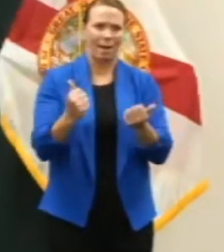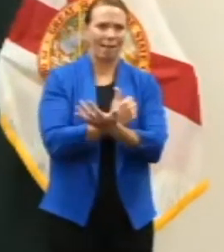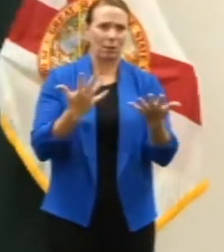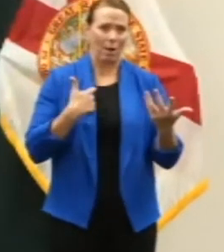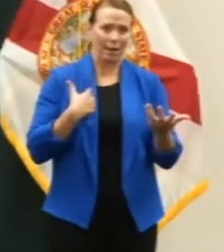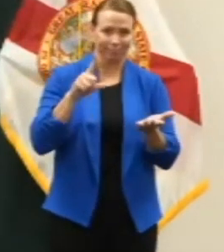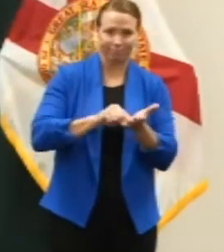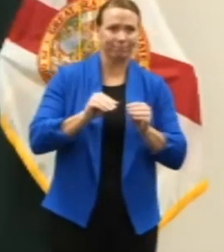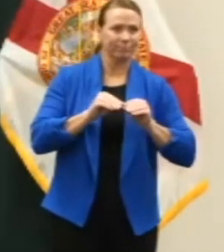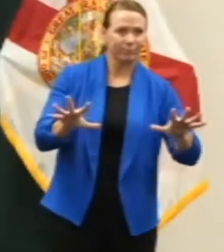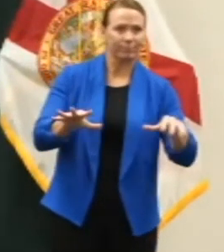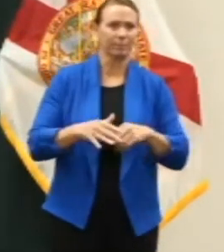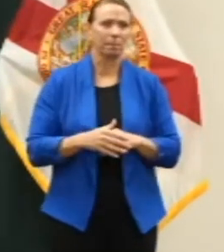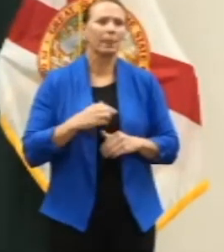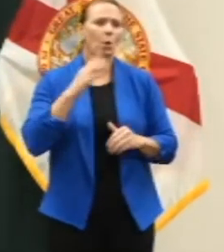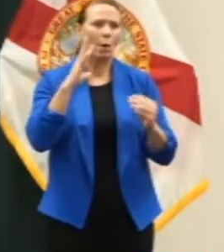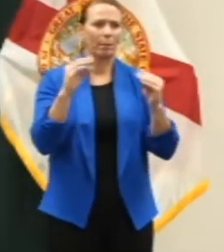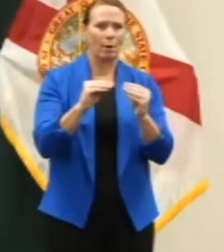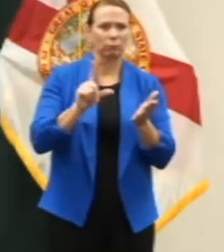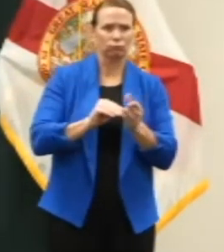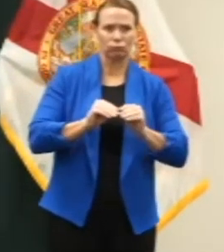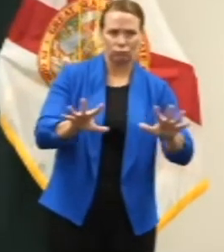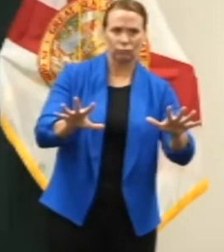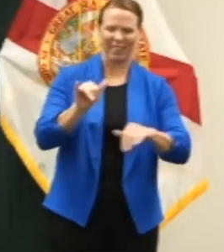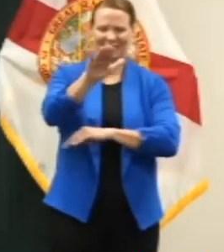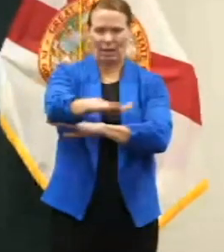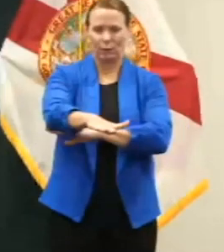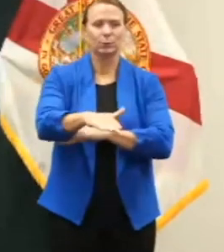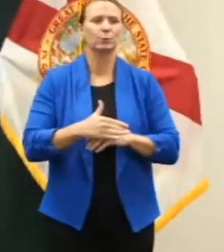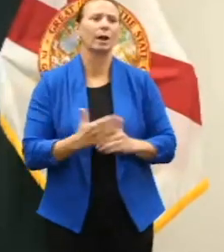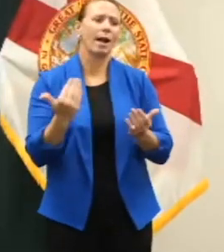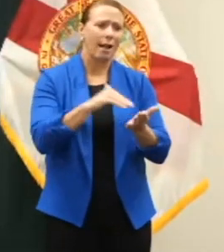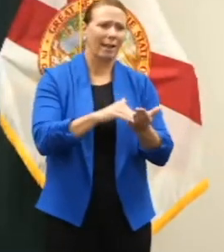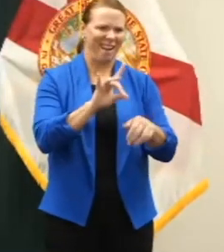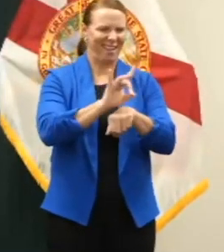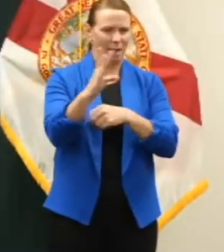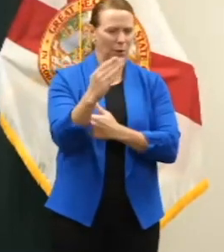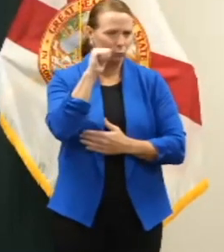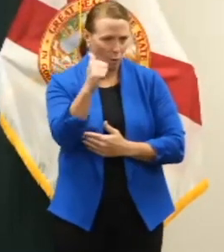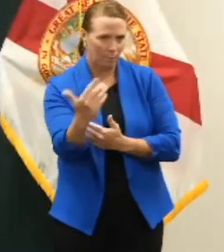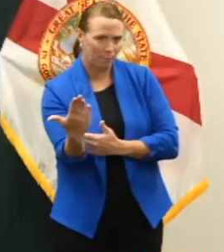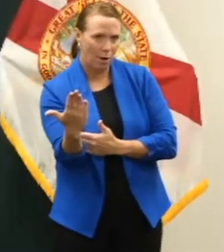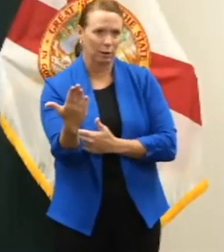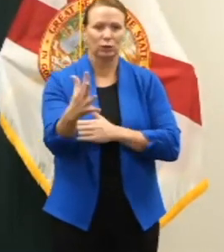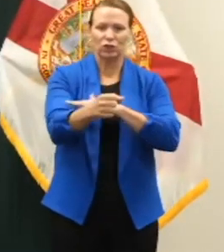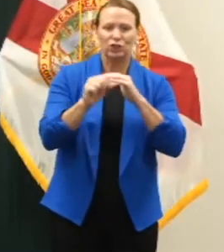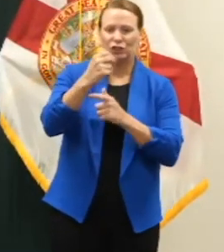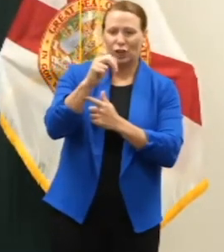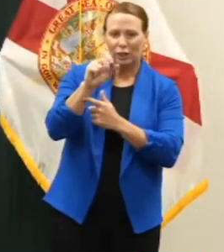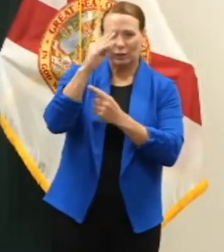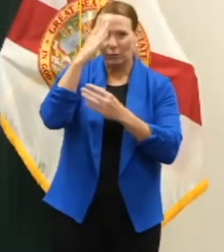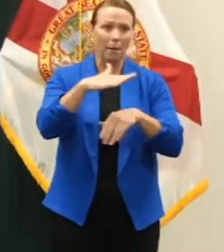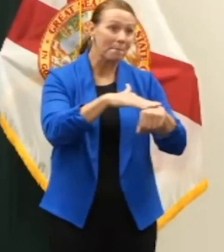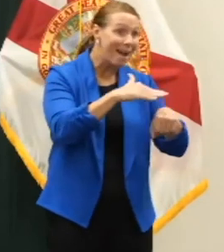We'll be sending more as the day goes on. So the shelters, like I said, again, 8 o'clock a.m. in the morning for both our general pet-friendly shelter and our